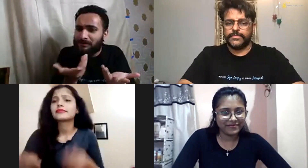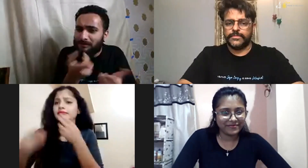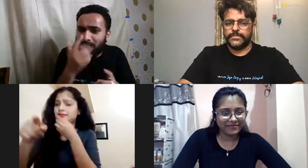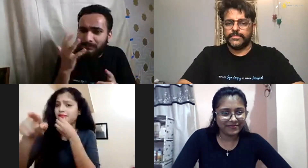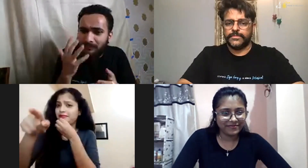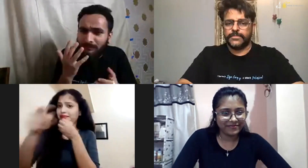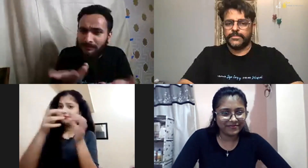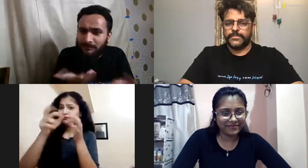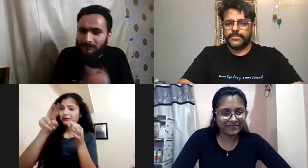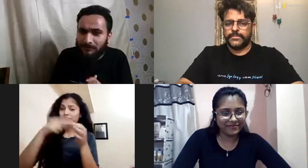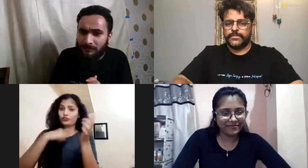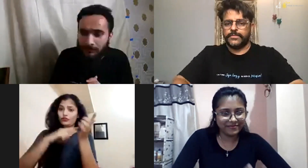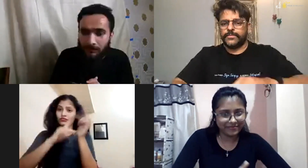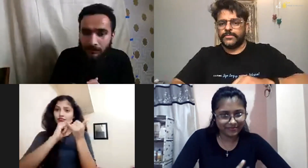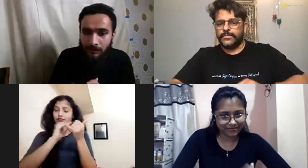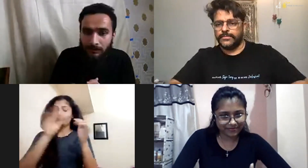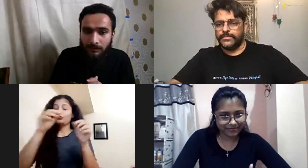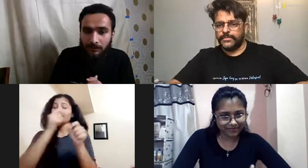that to makeup. How did you take that decision?